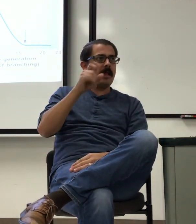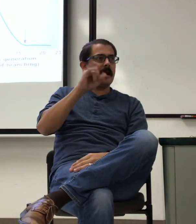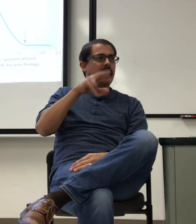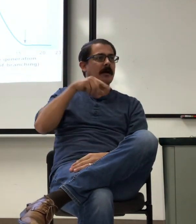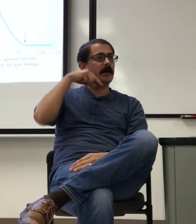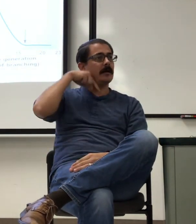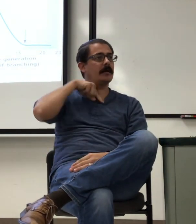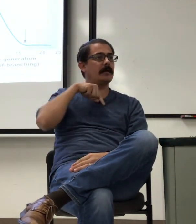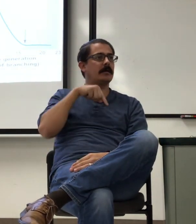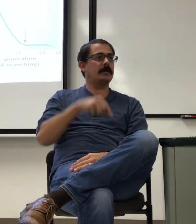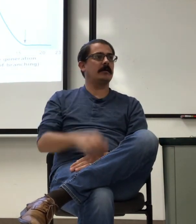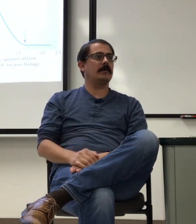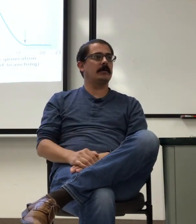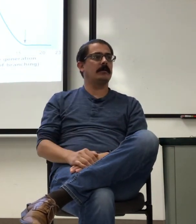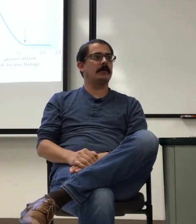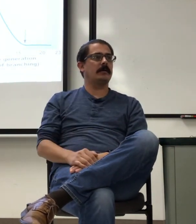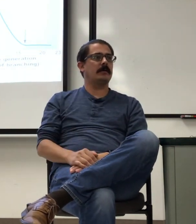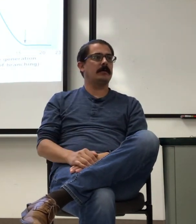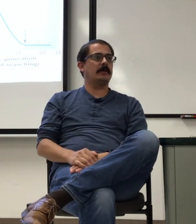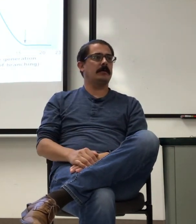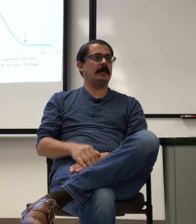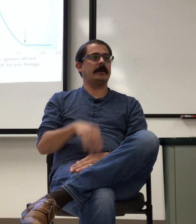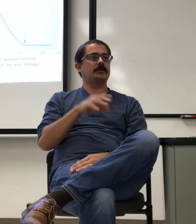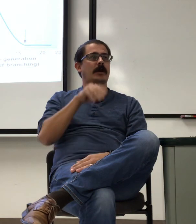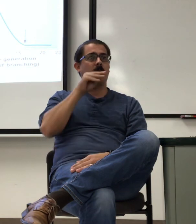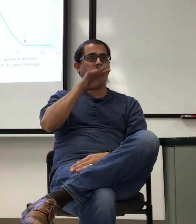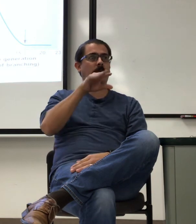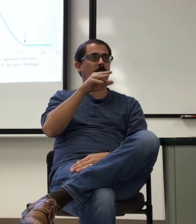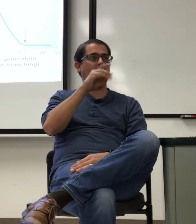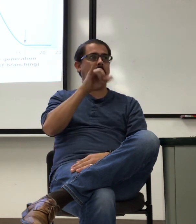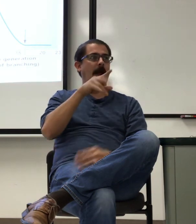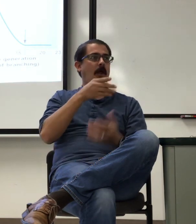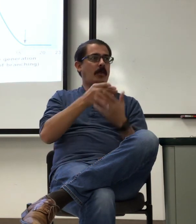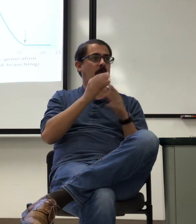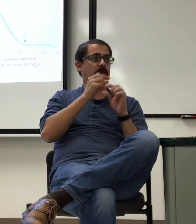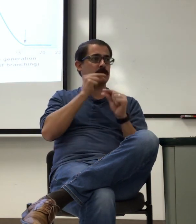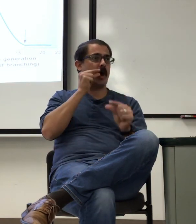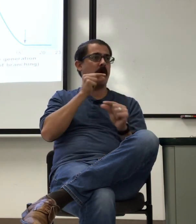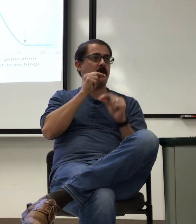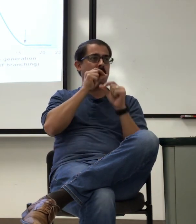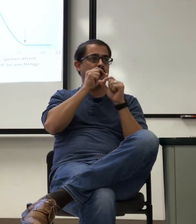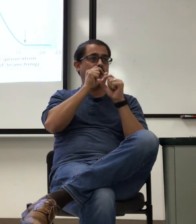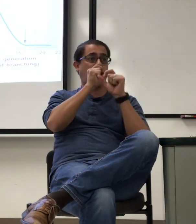blow air through a bigger caliber straw versus a tiny straw. It's harder to do.